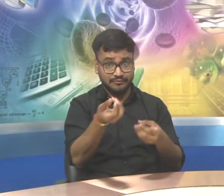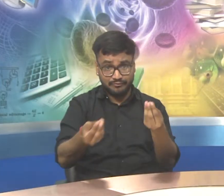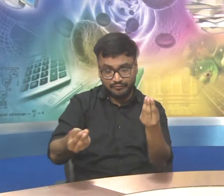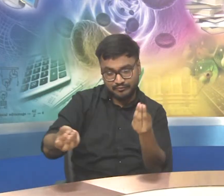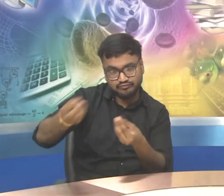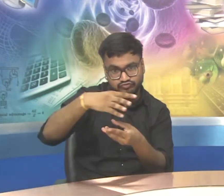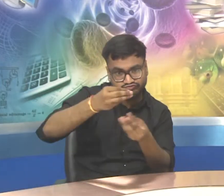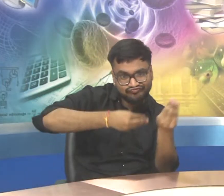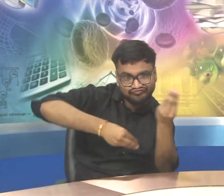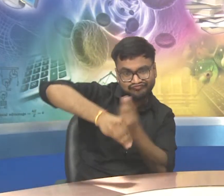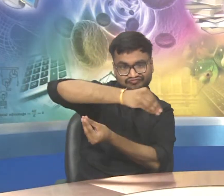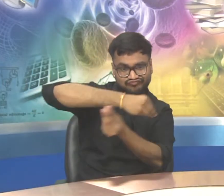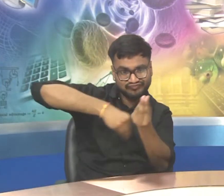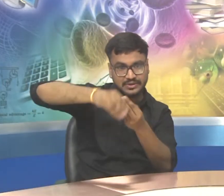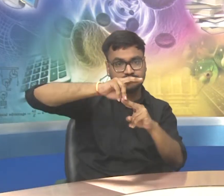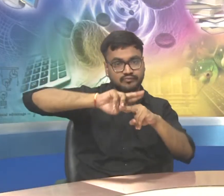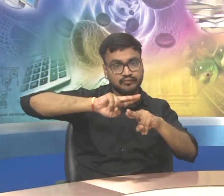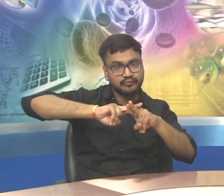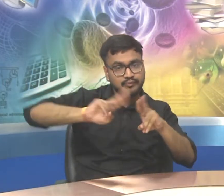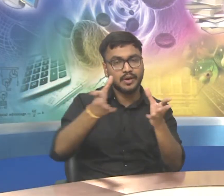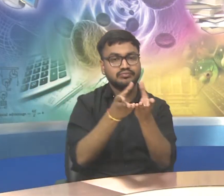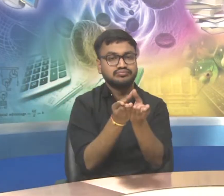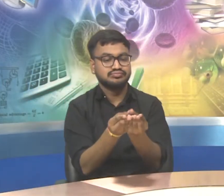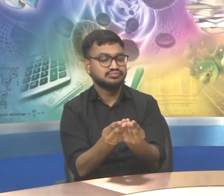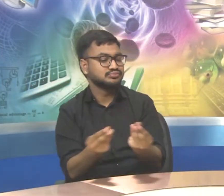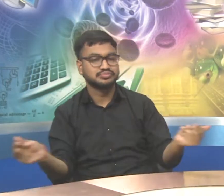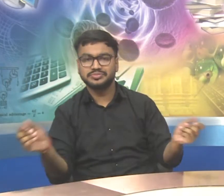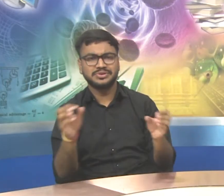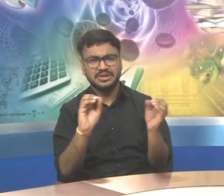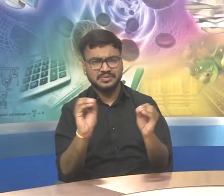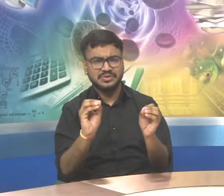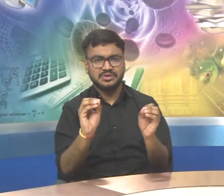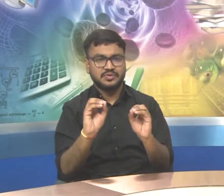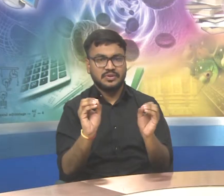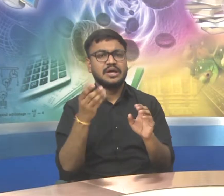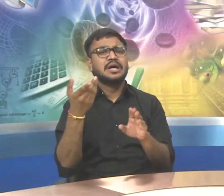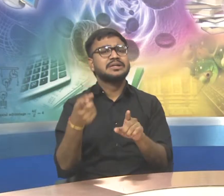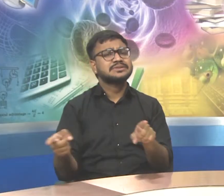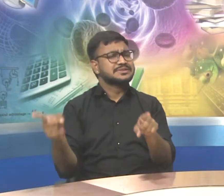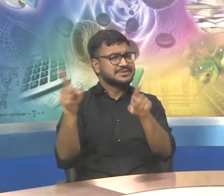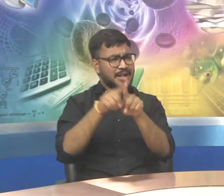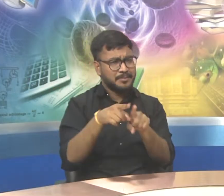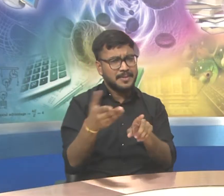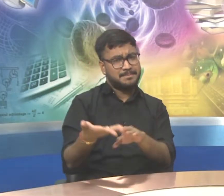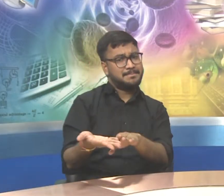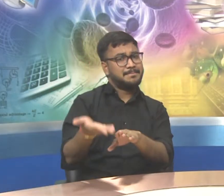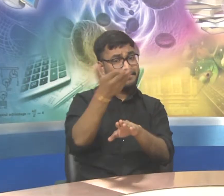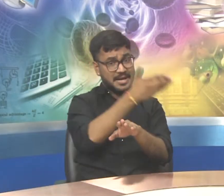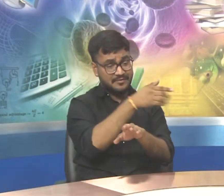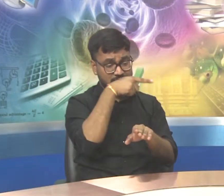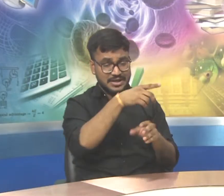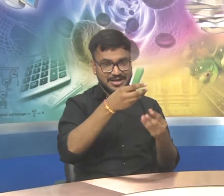Some liquids don't mix with each other. These make heterogeneous mixture,